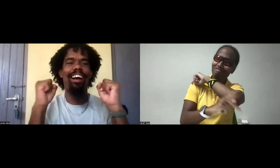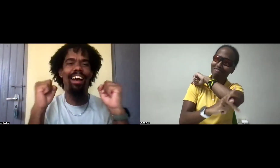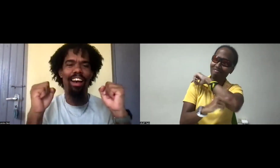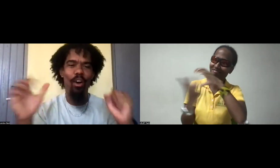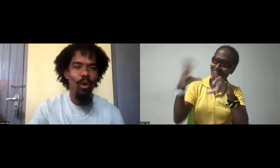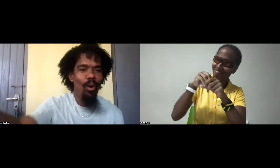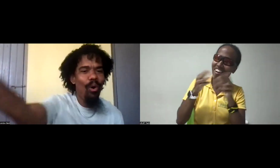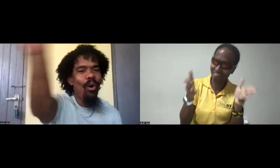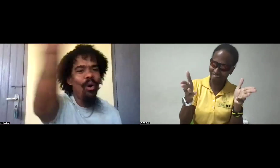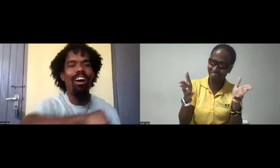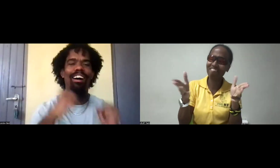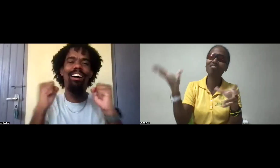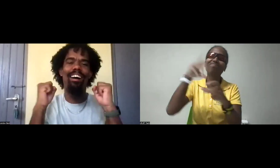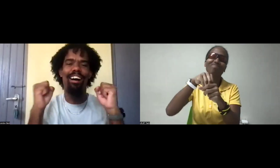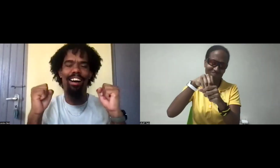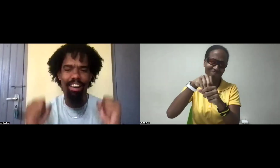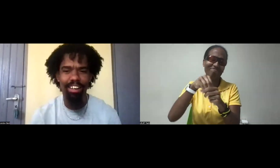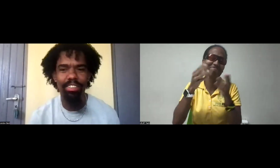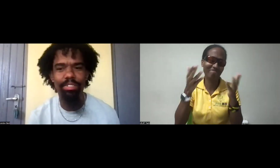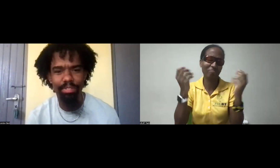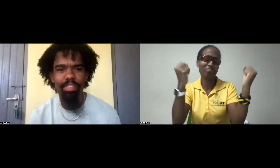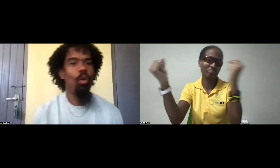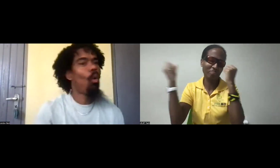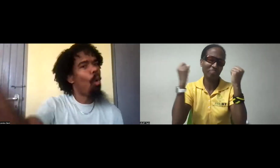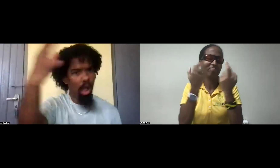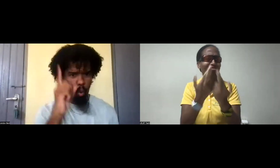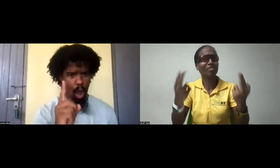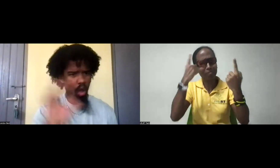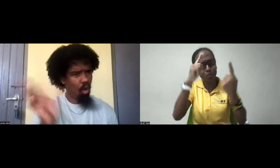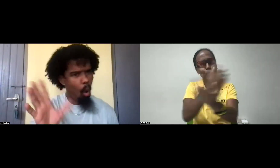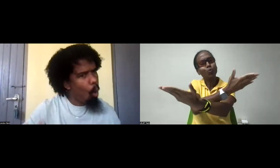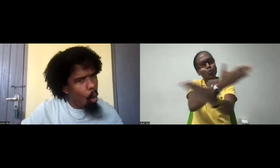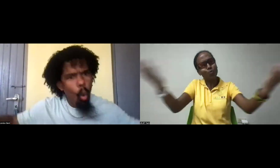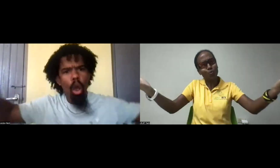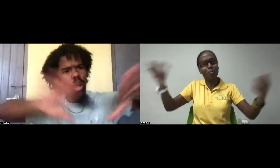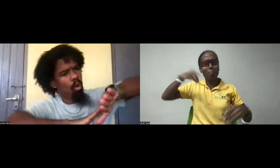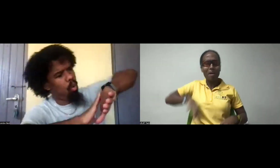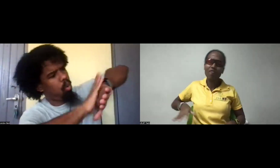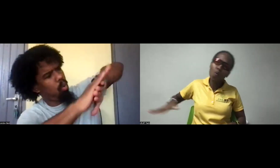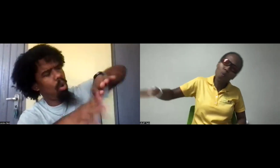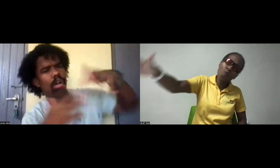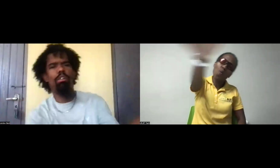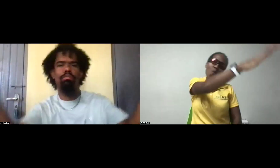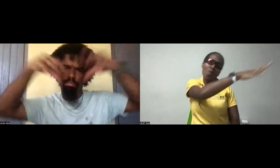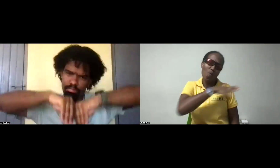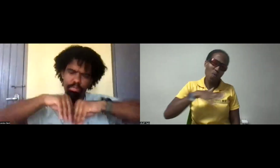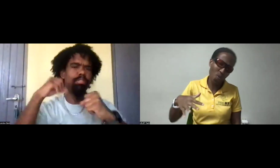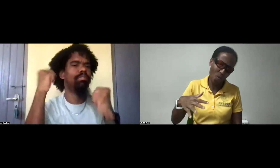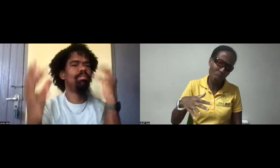language, whether it's Jamaican Sign Language or country sign, which does include patois. Resources are for your benefit.